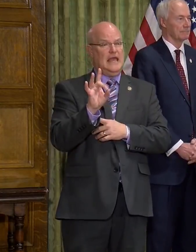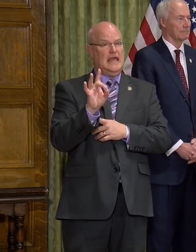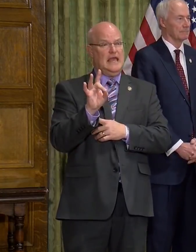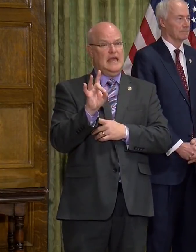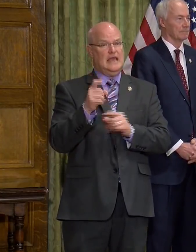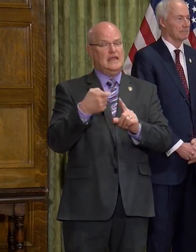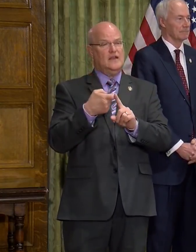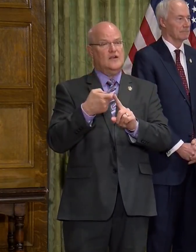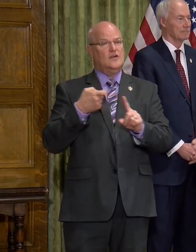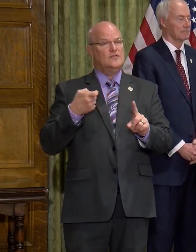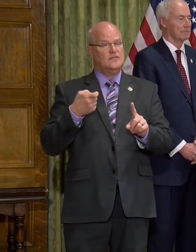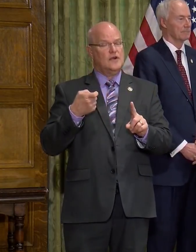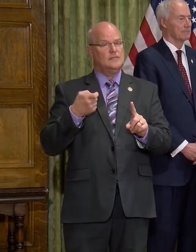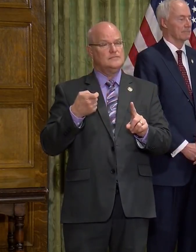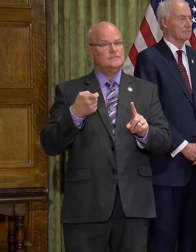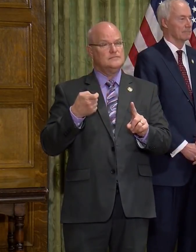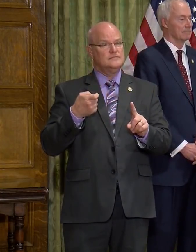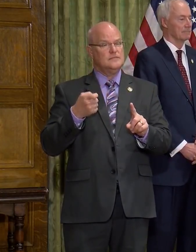are amongst